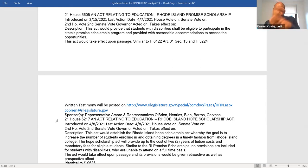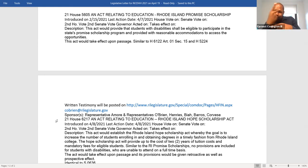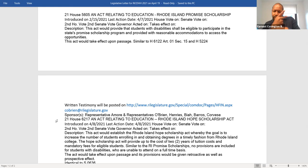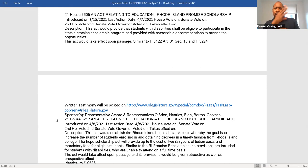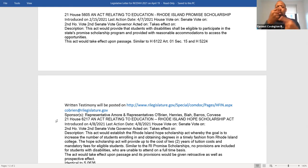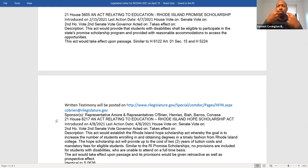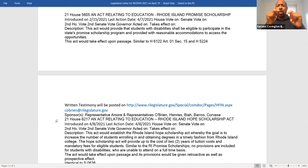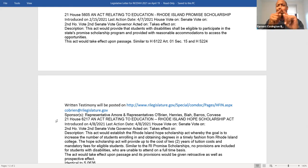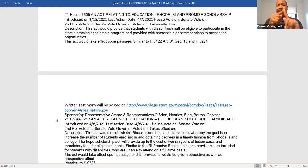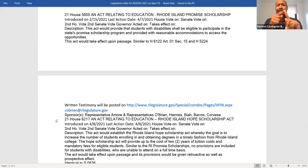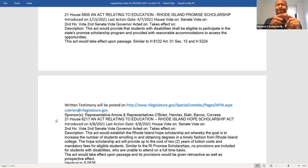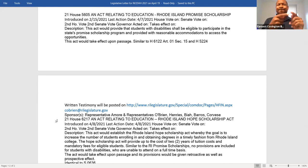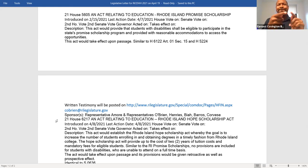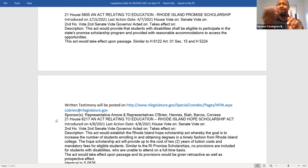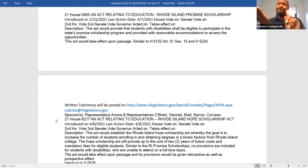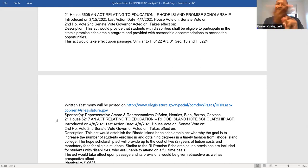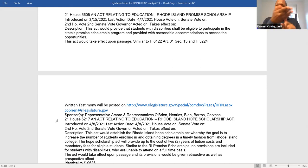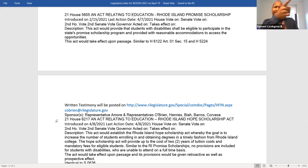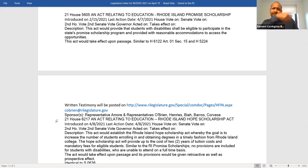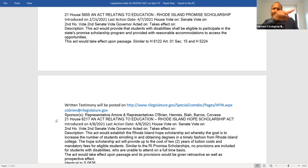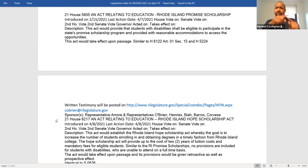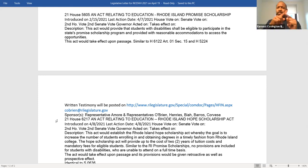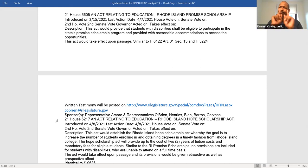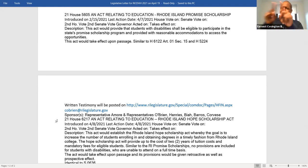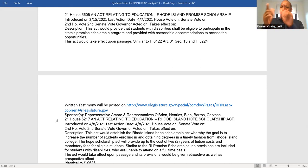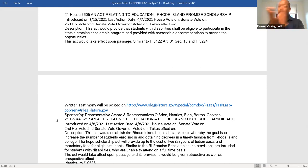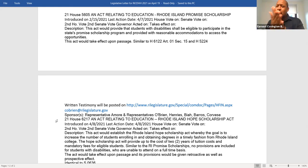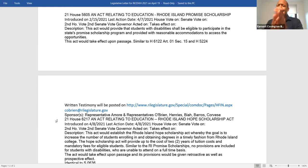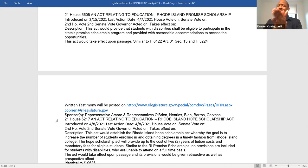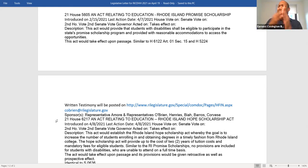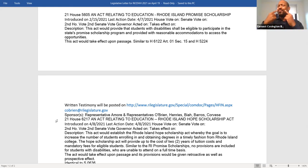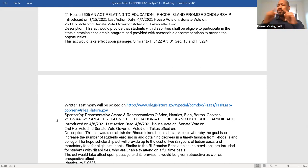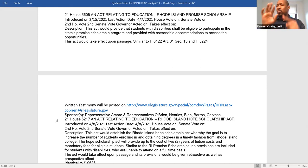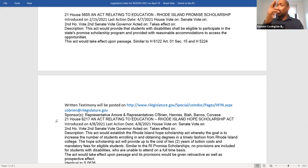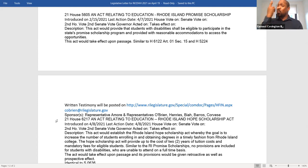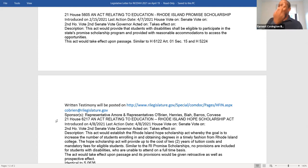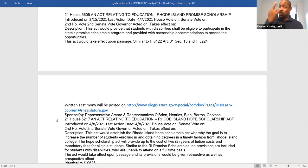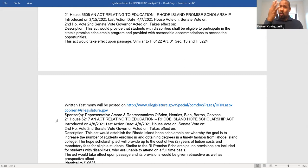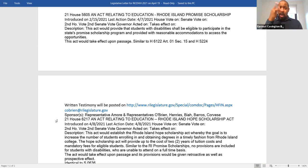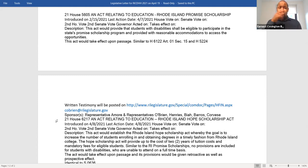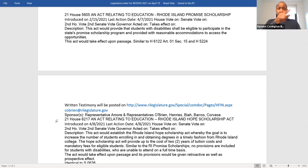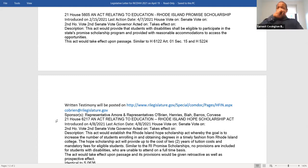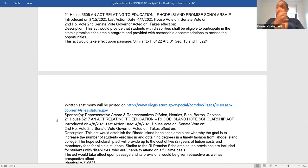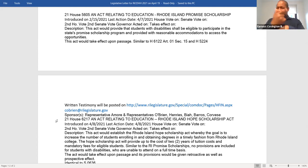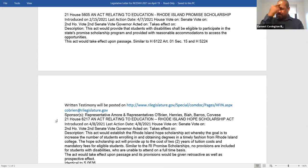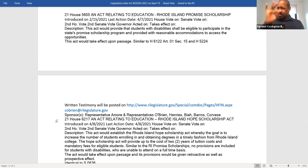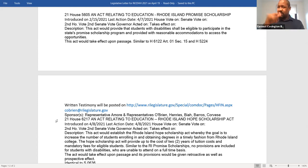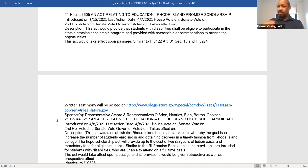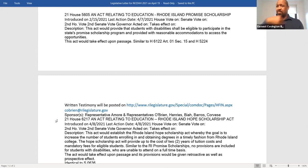fashion. So they're trying to work through the funding and to be able to convince more to reach higher for